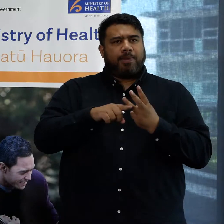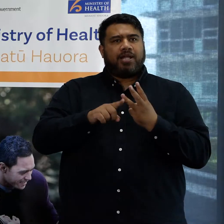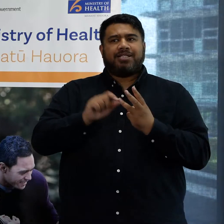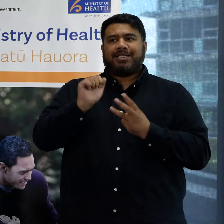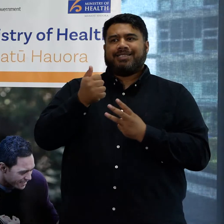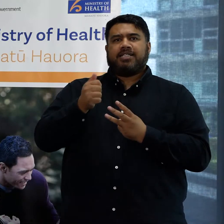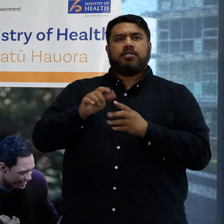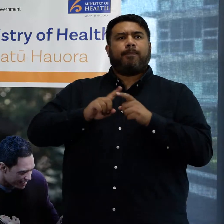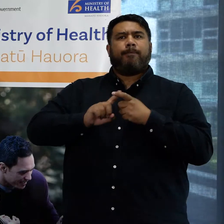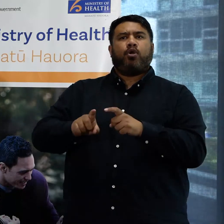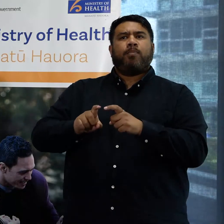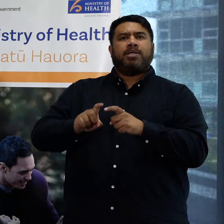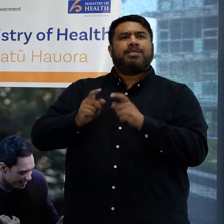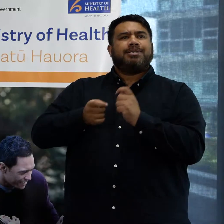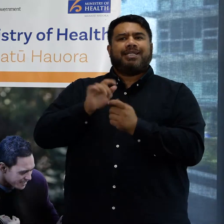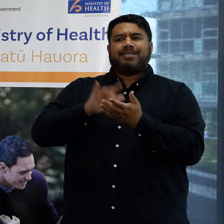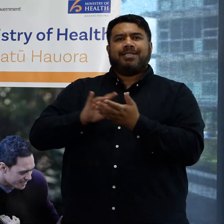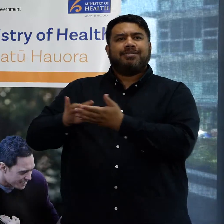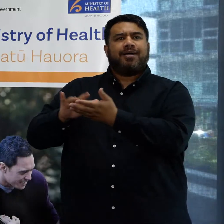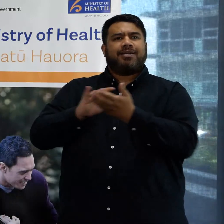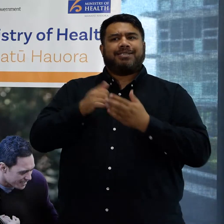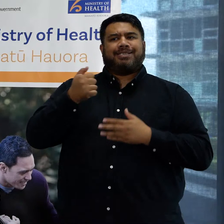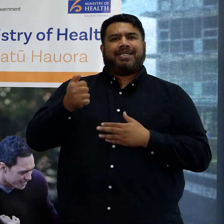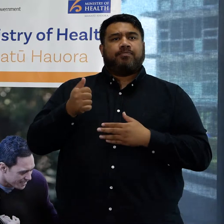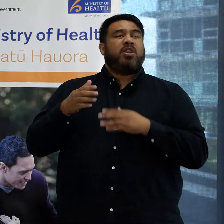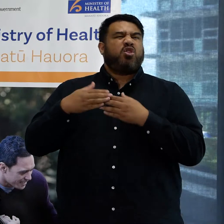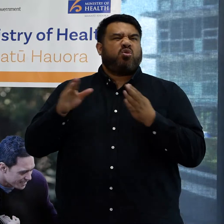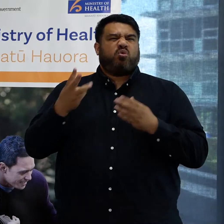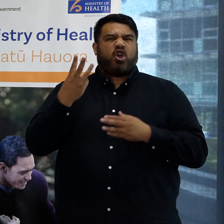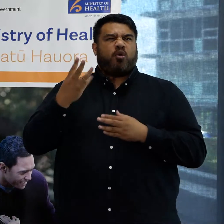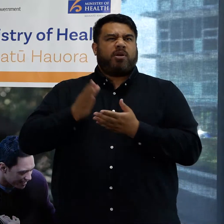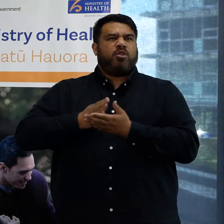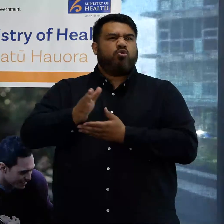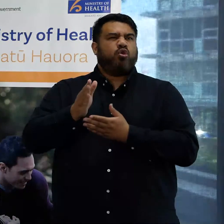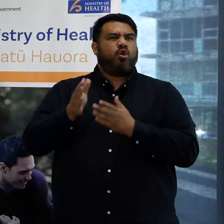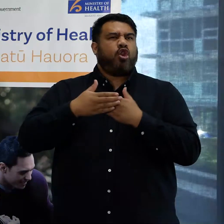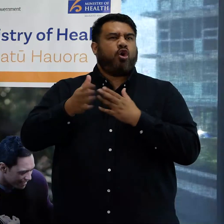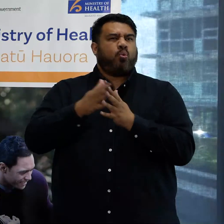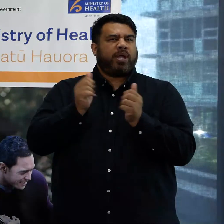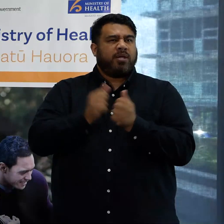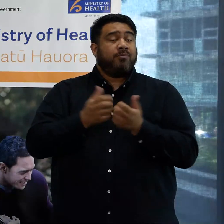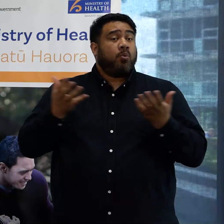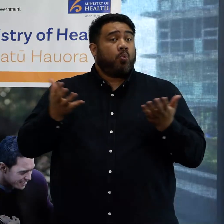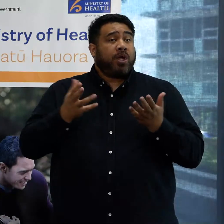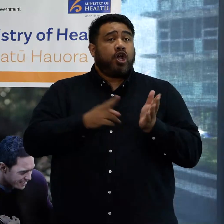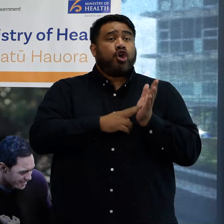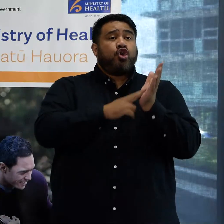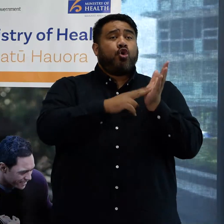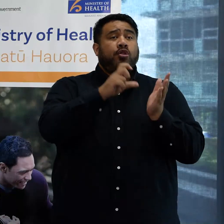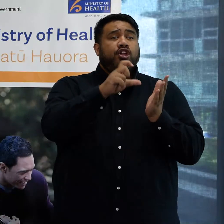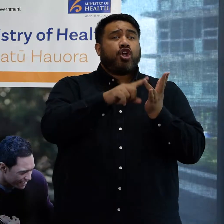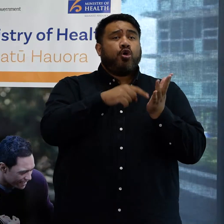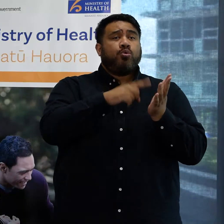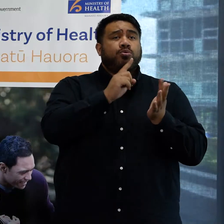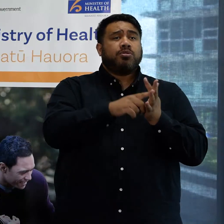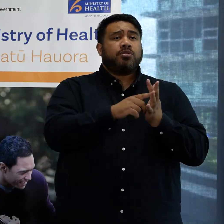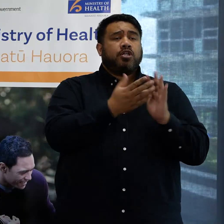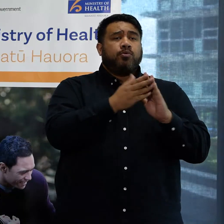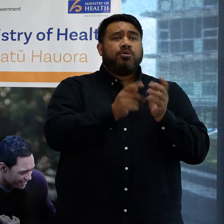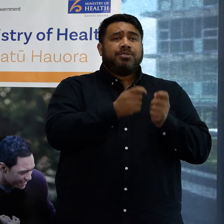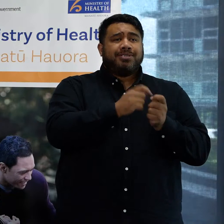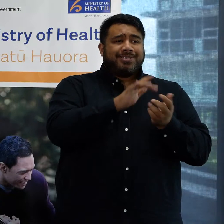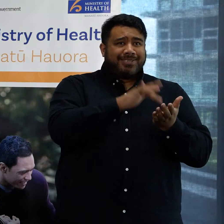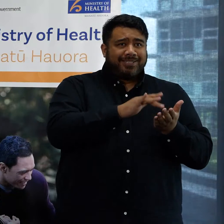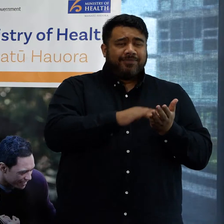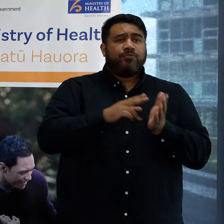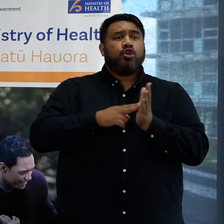testing centres, and 3 of these will remain open right through the long weekend. Those are the Northcote Community Testing Centre,